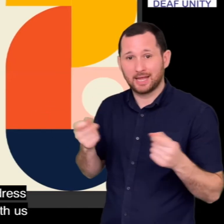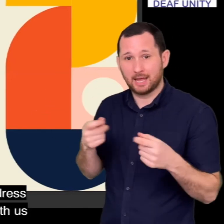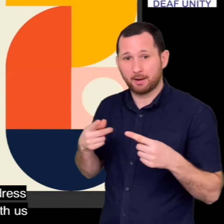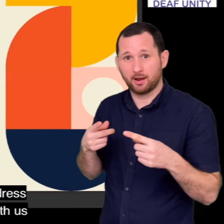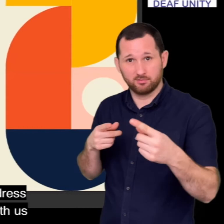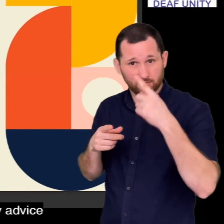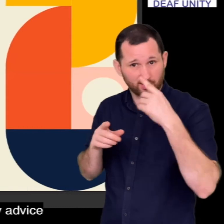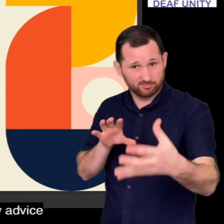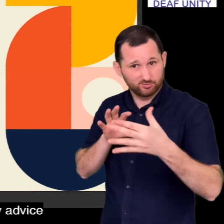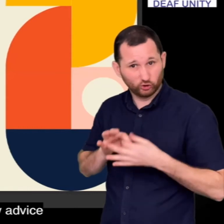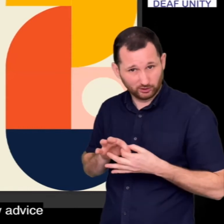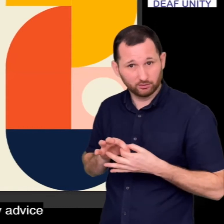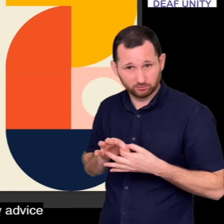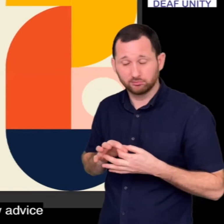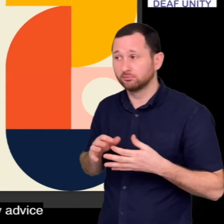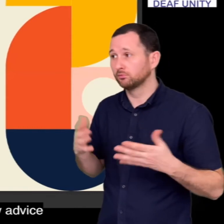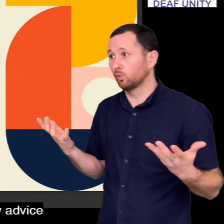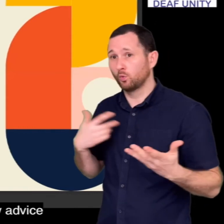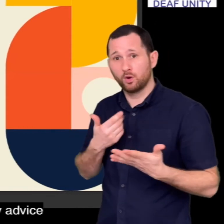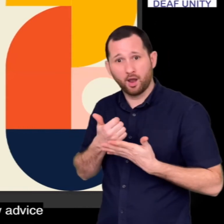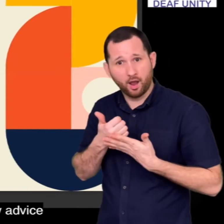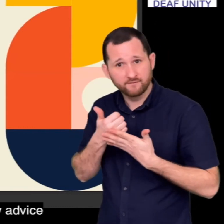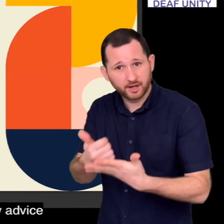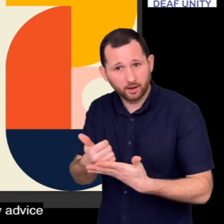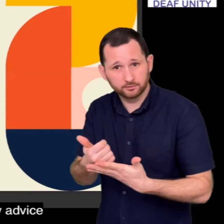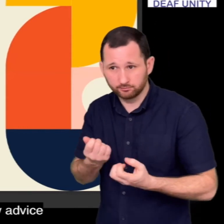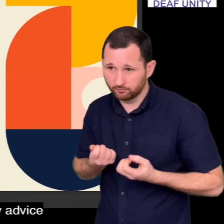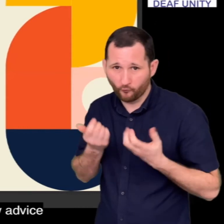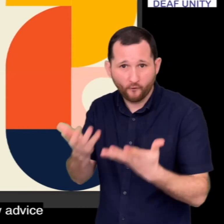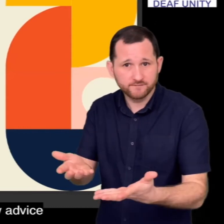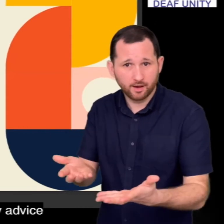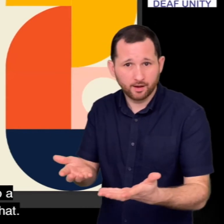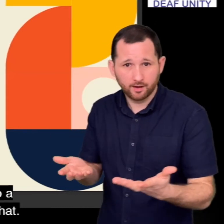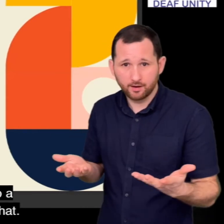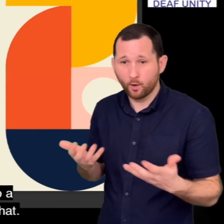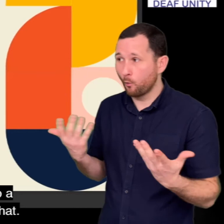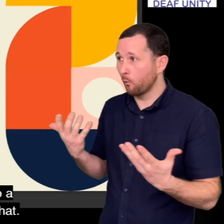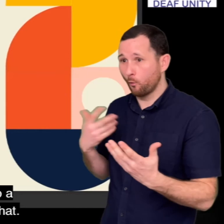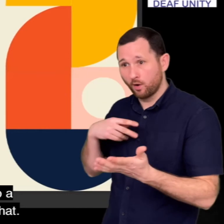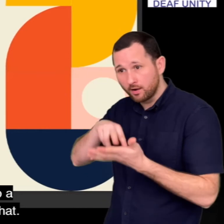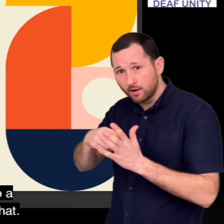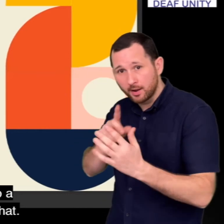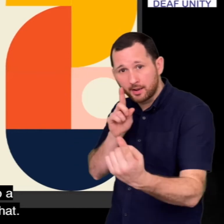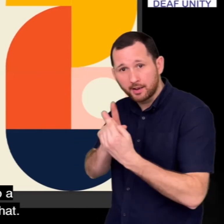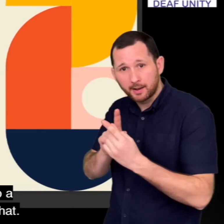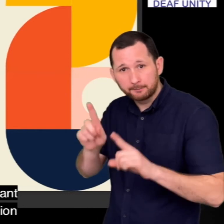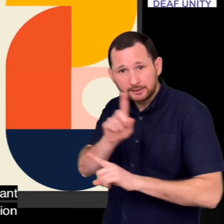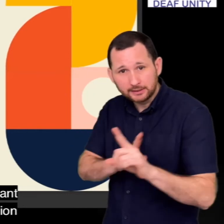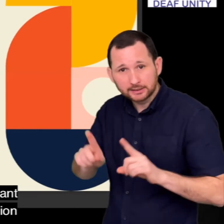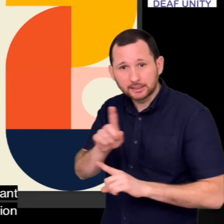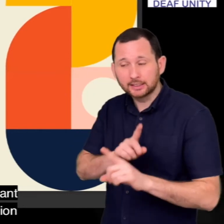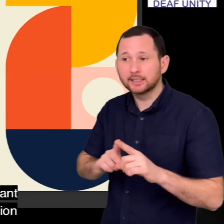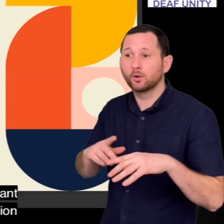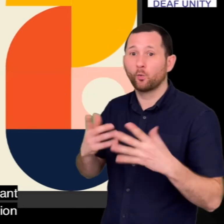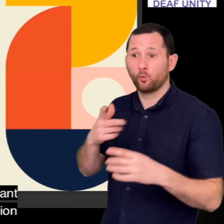get in contact with us if you like, ask us sort of any advice, if you wanted to set up a meeting, anything like that. And like I said,